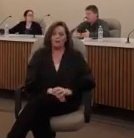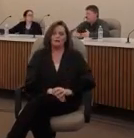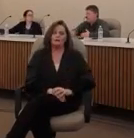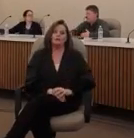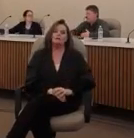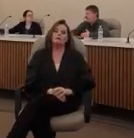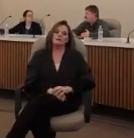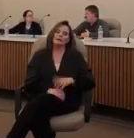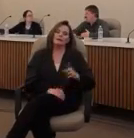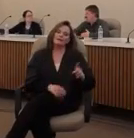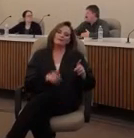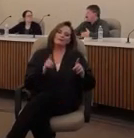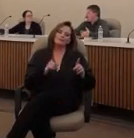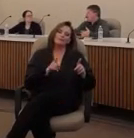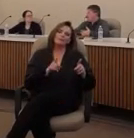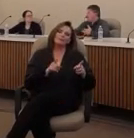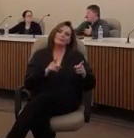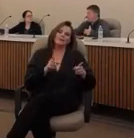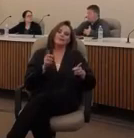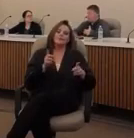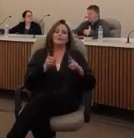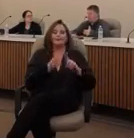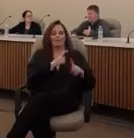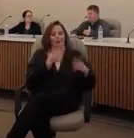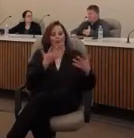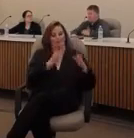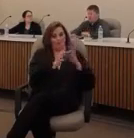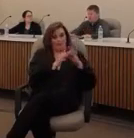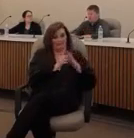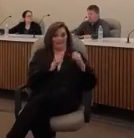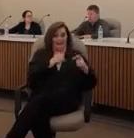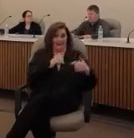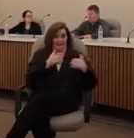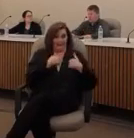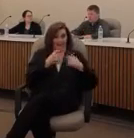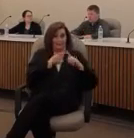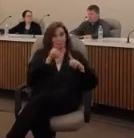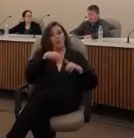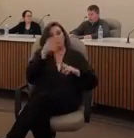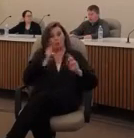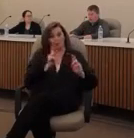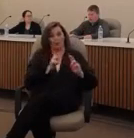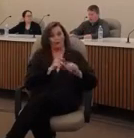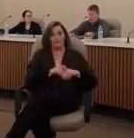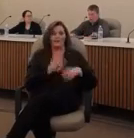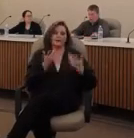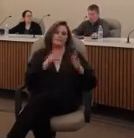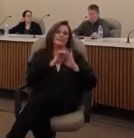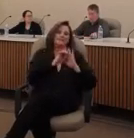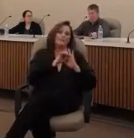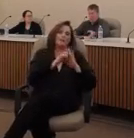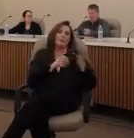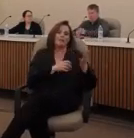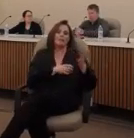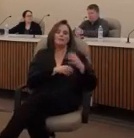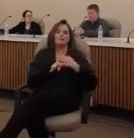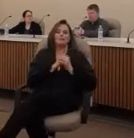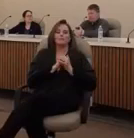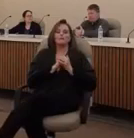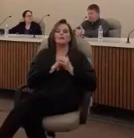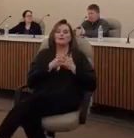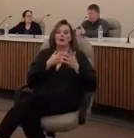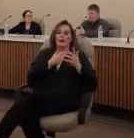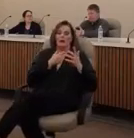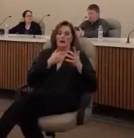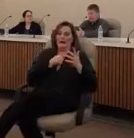further addresses, so like from comments that I've received, for instance, in fact, I'm going to